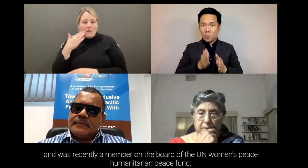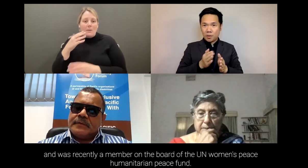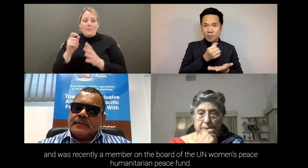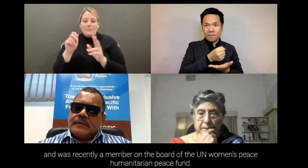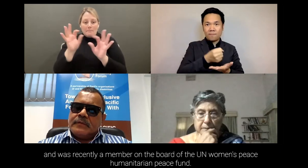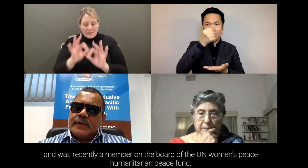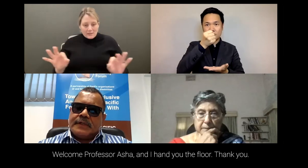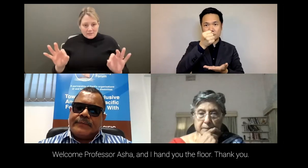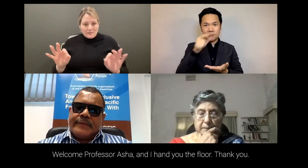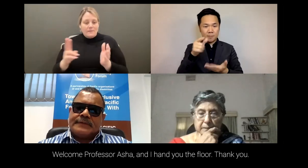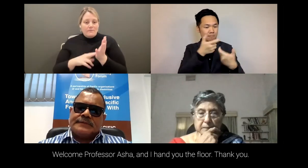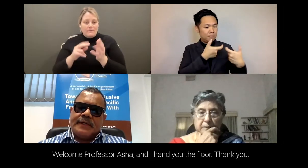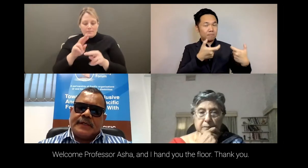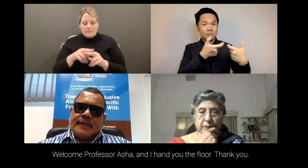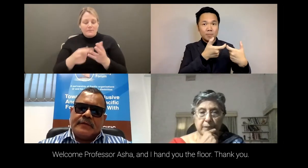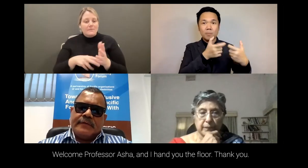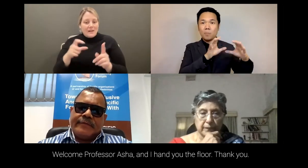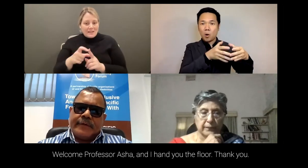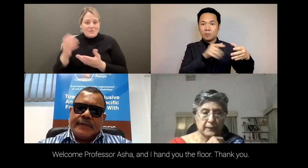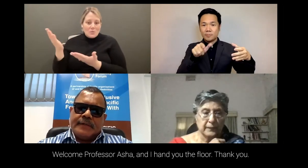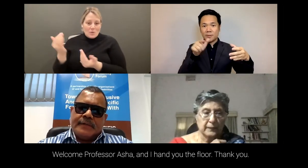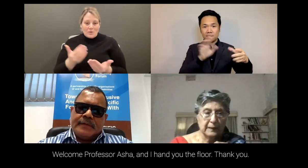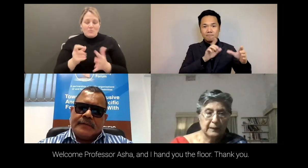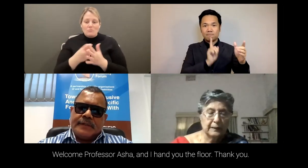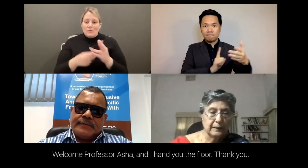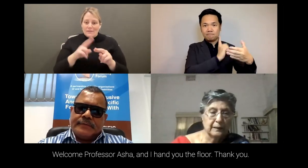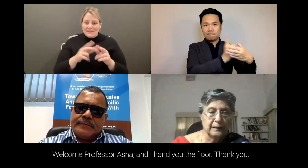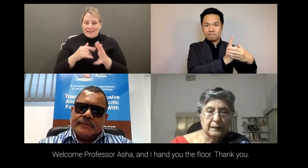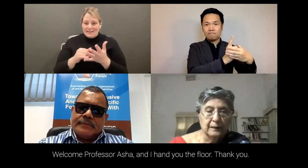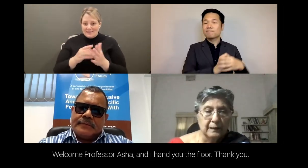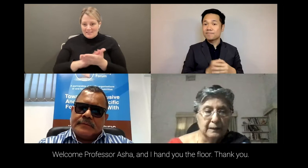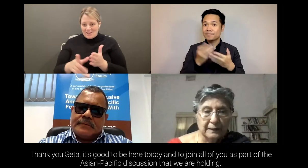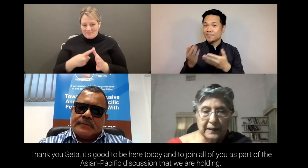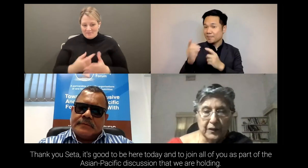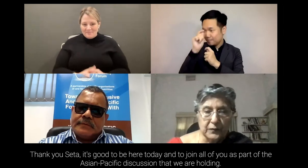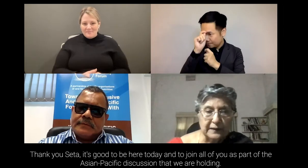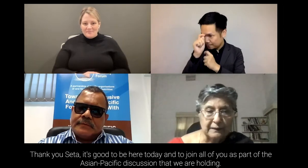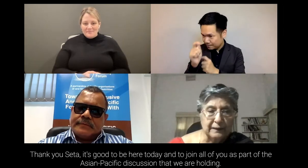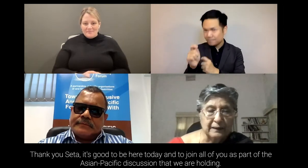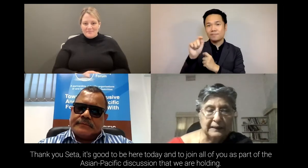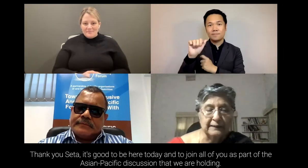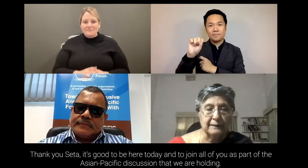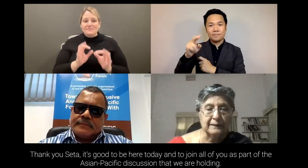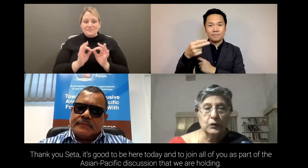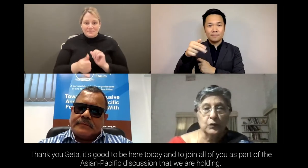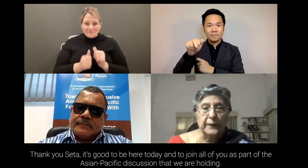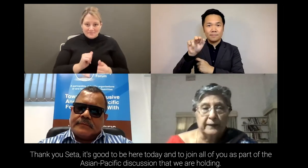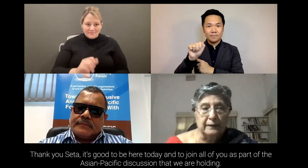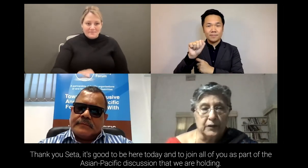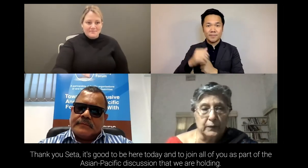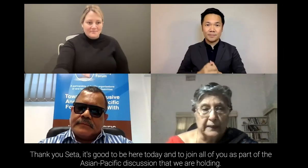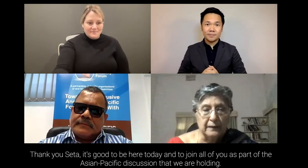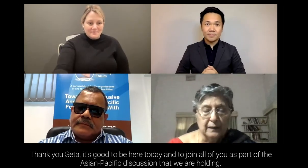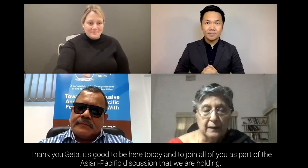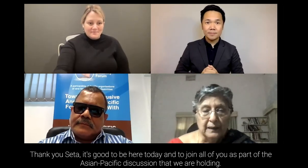Welcome, Professor Asha, and I hand you the floor. Thank you. Thank you, Sita. It's good to be